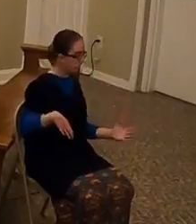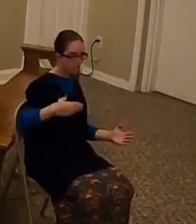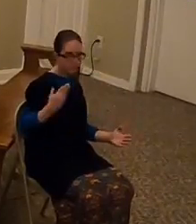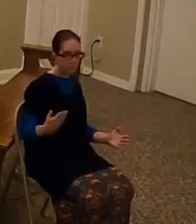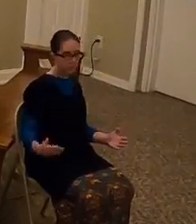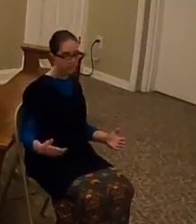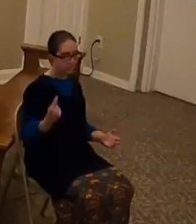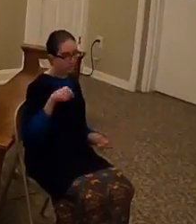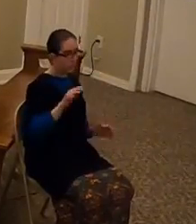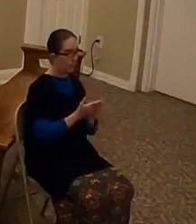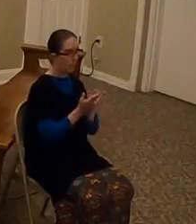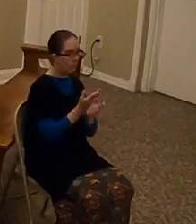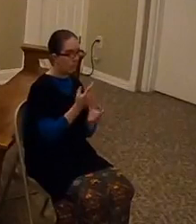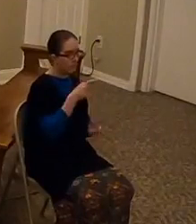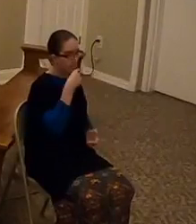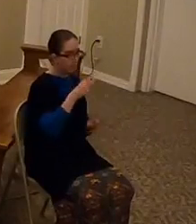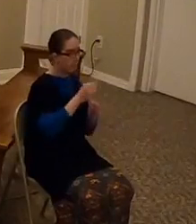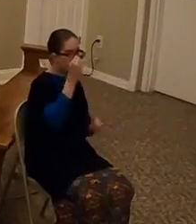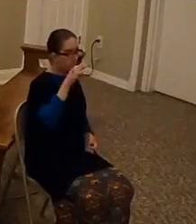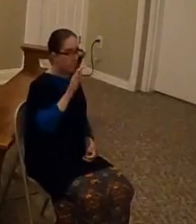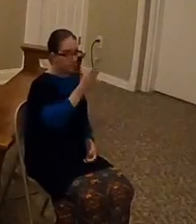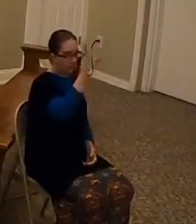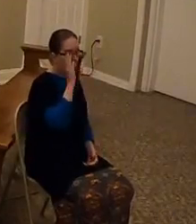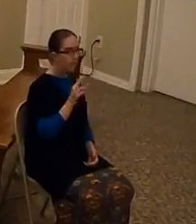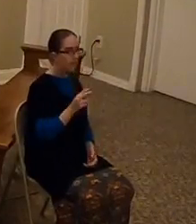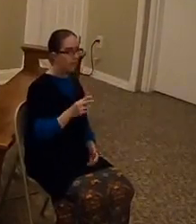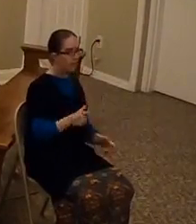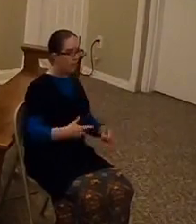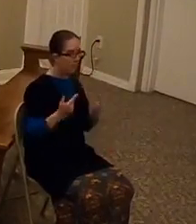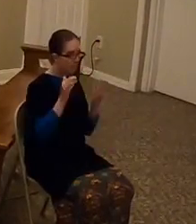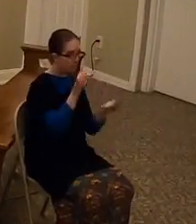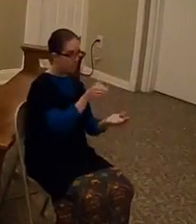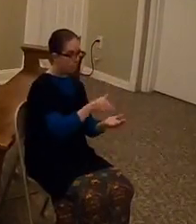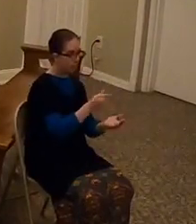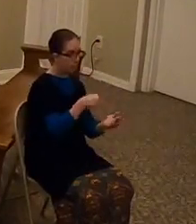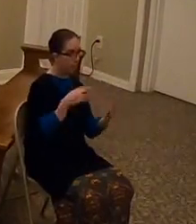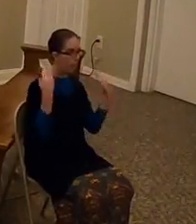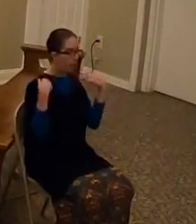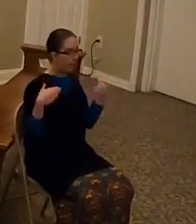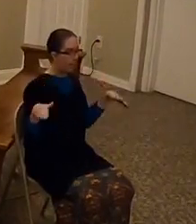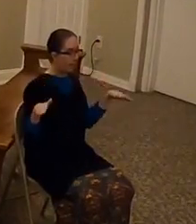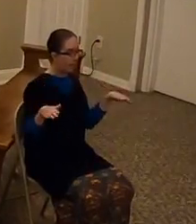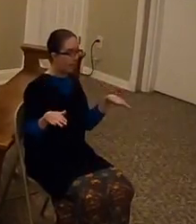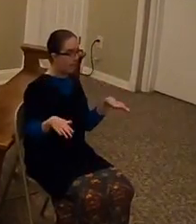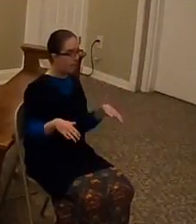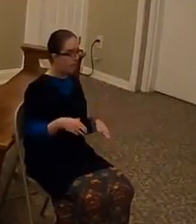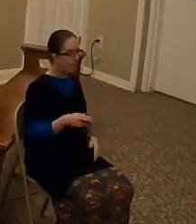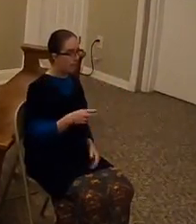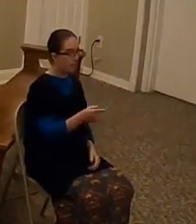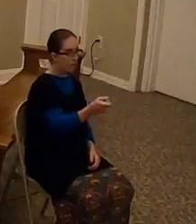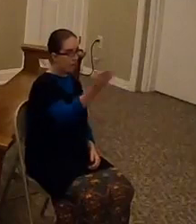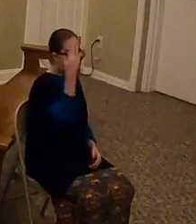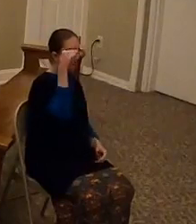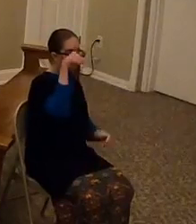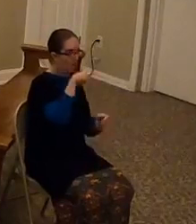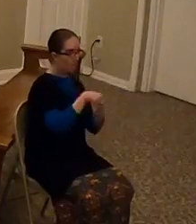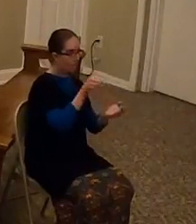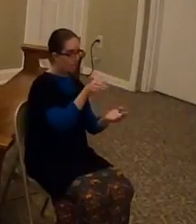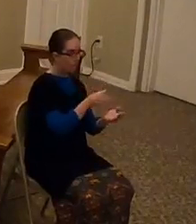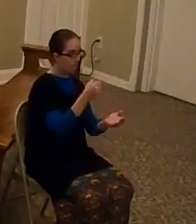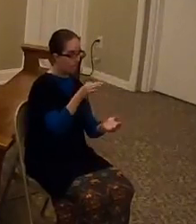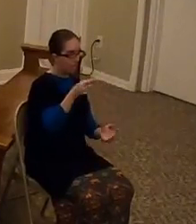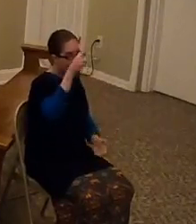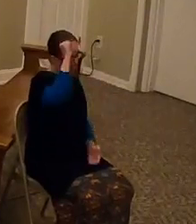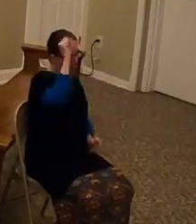the Bible said the Spirit of God dwelt between the cherubims. He came in the midst